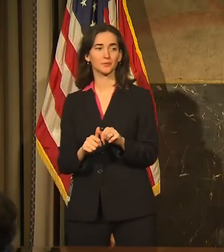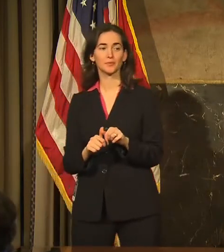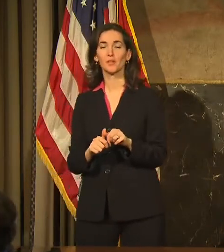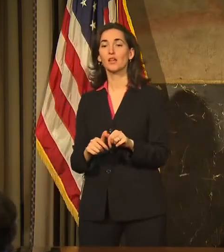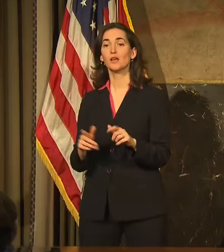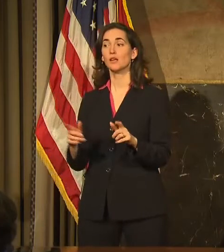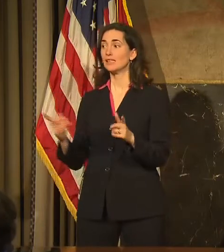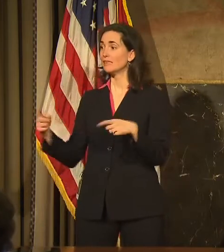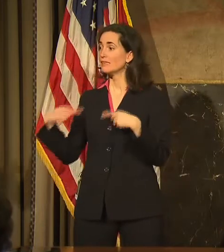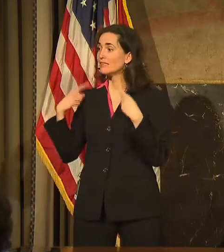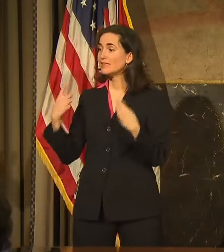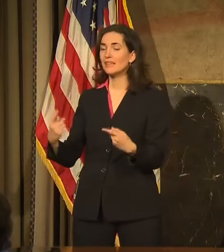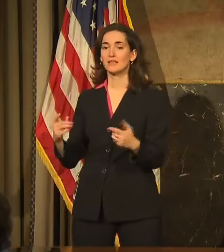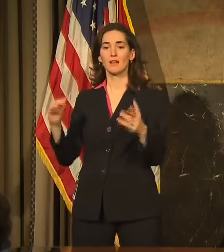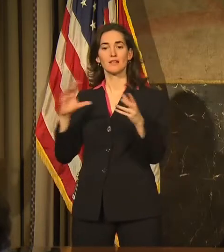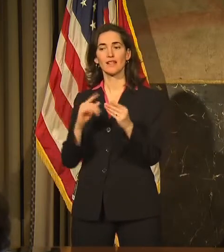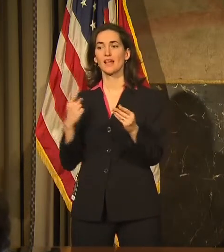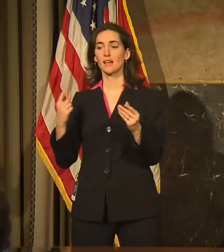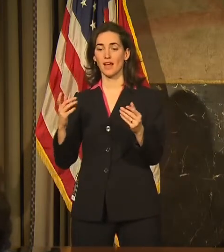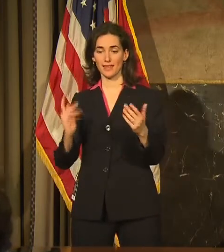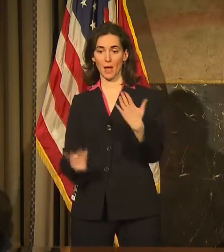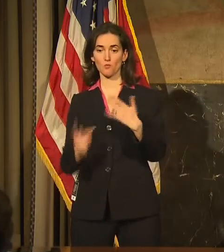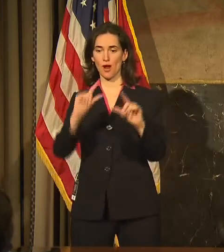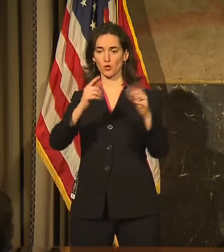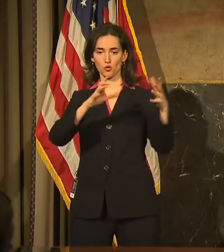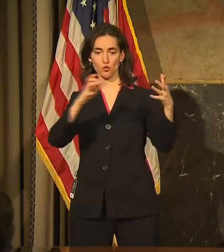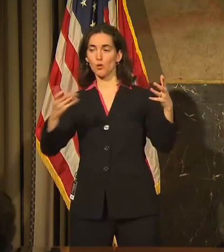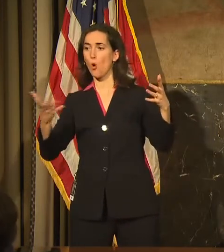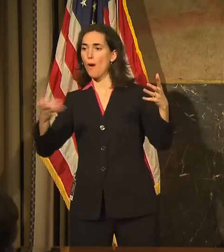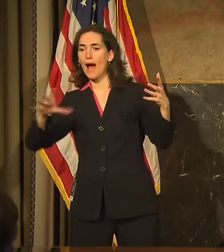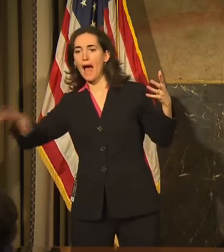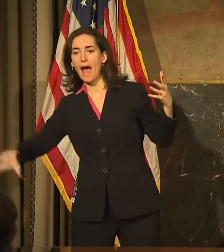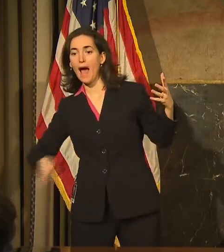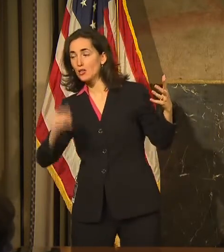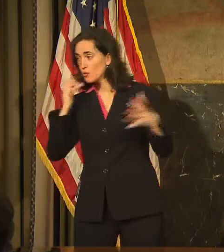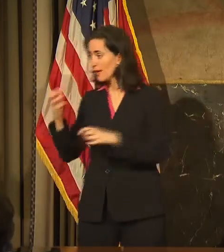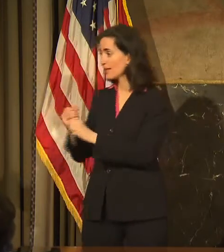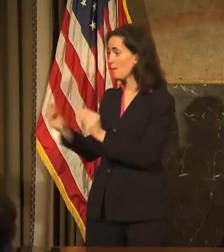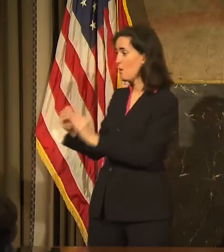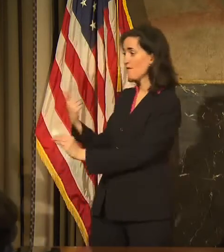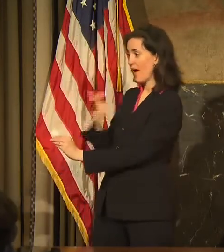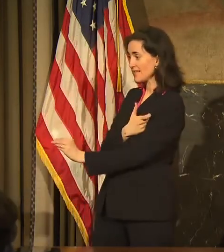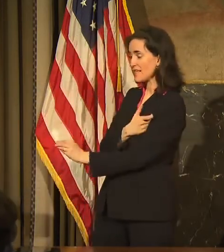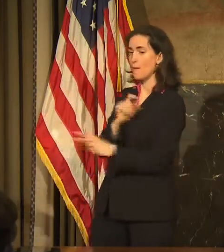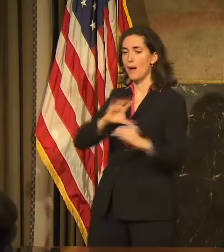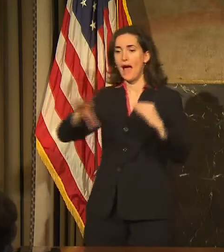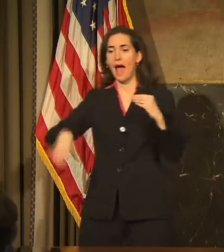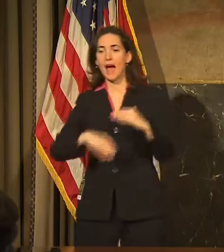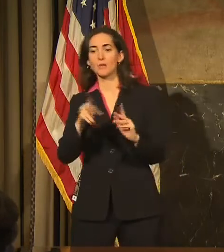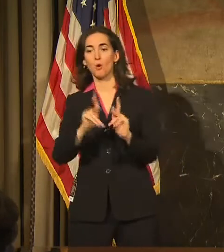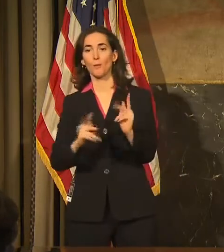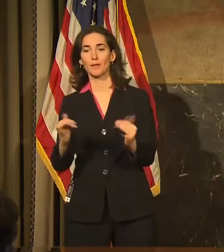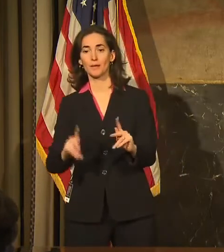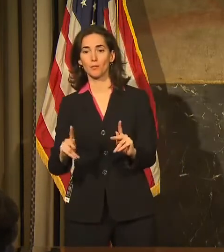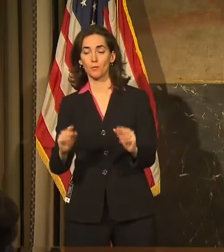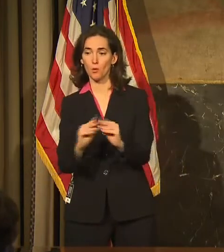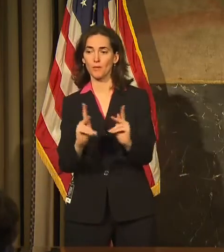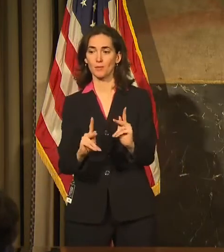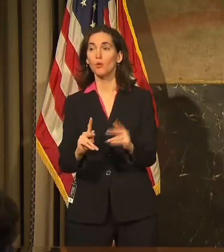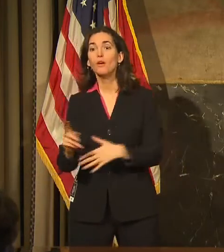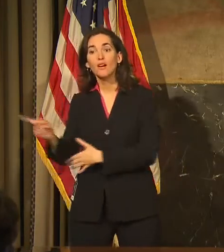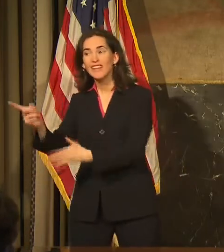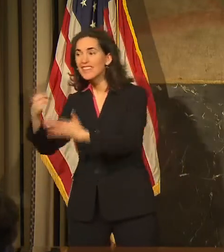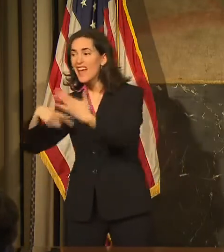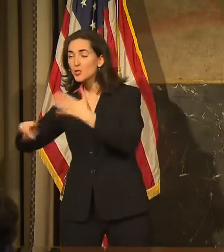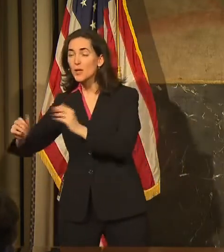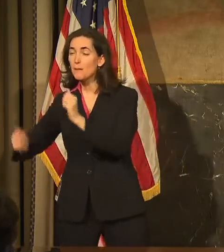to add people to the priority groups as we receive more doses. Well, we're going to have more doses to administer next week than we've